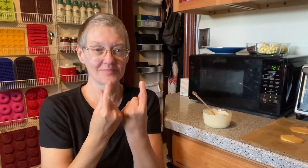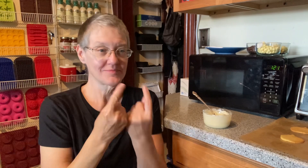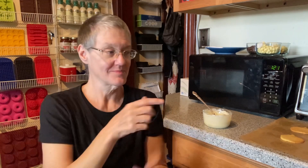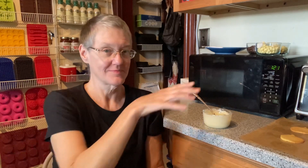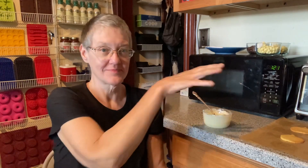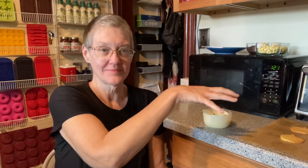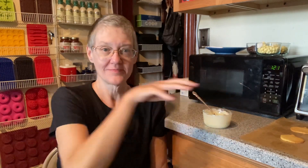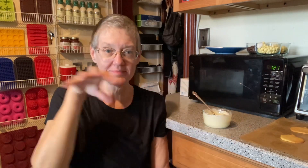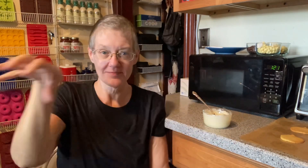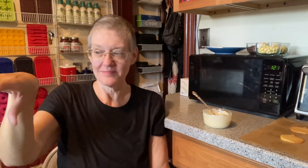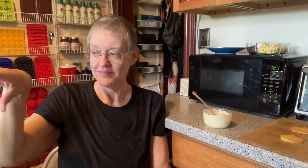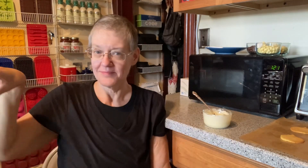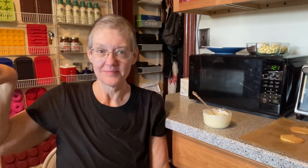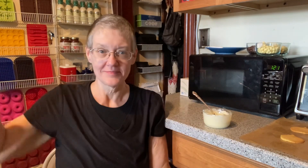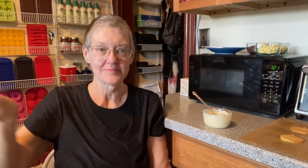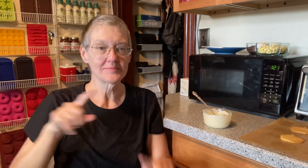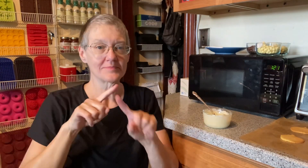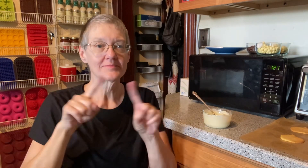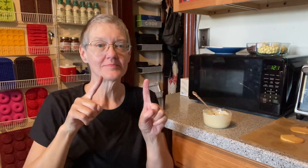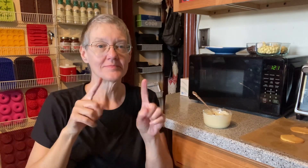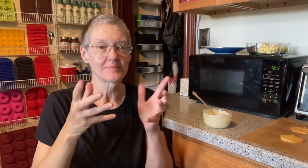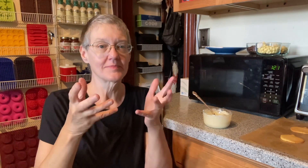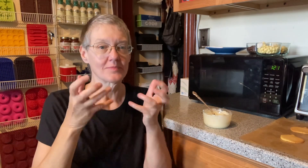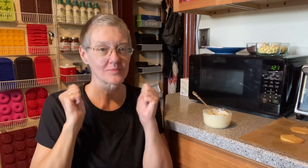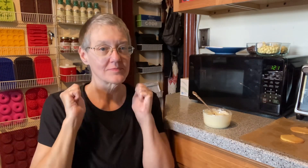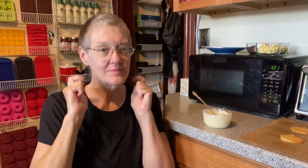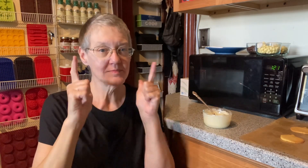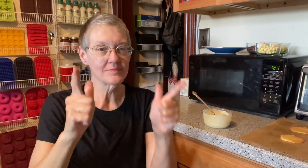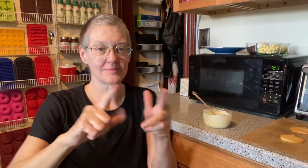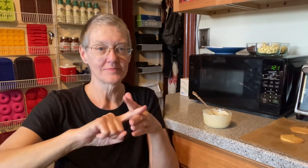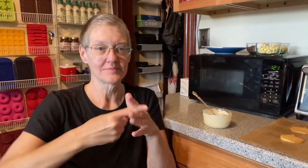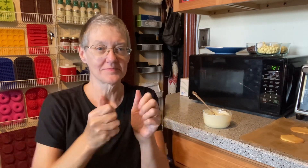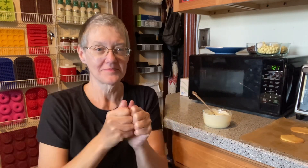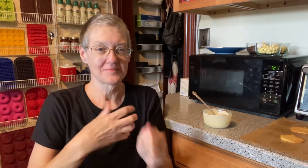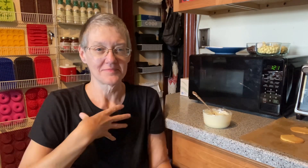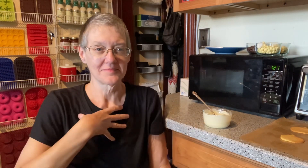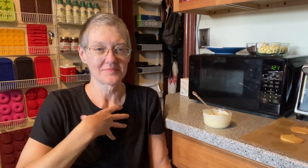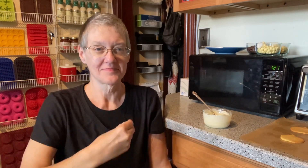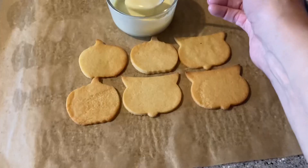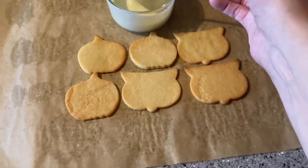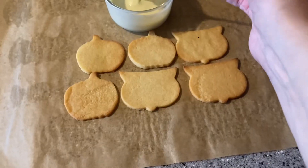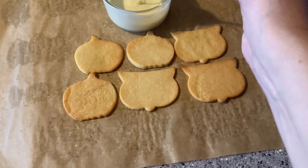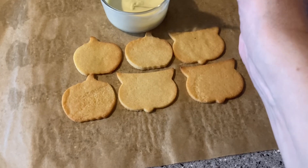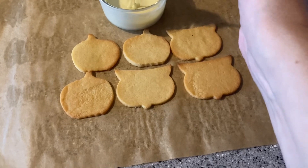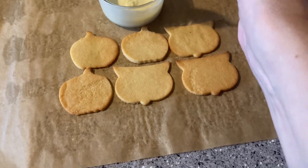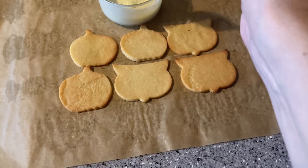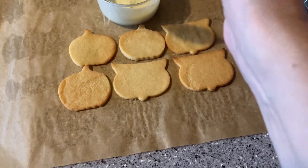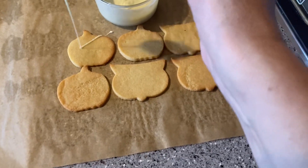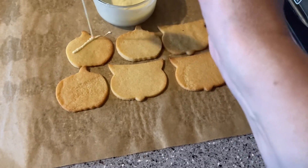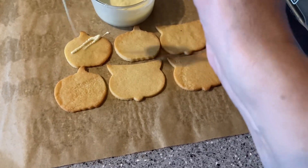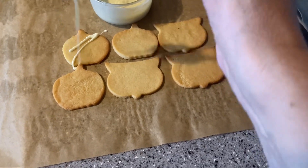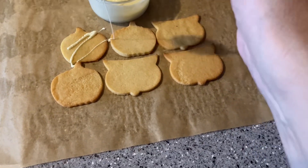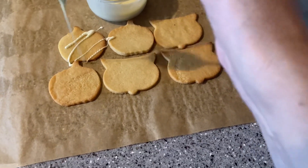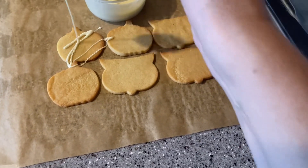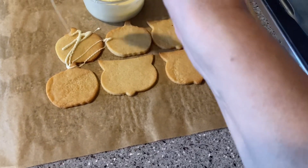Stir it until it gets really smooth. Now I have 3 groups of cookies, but I want to start all of them off with the white chocolate.